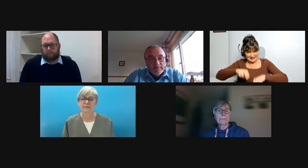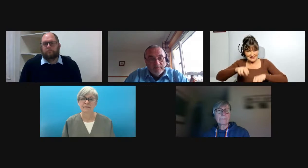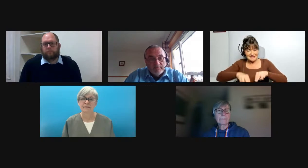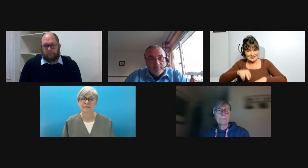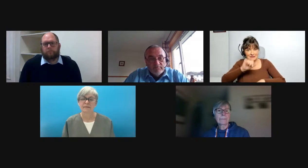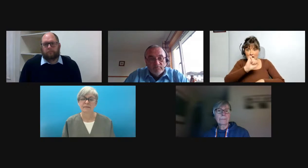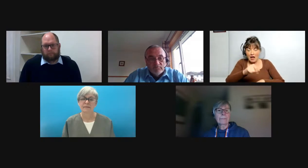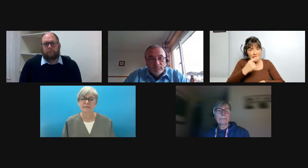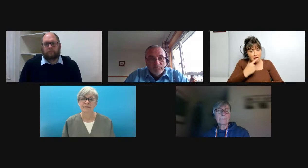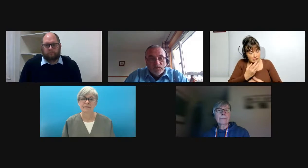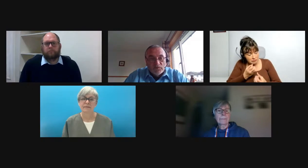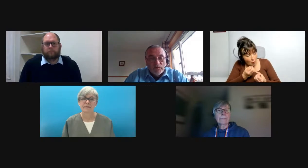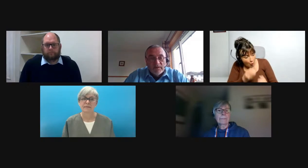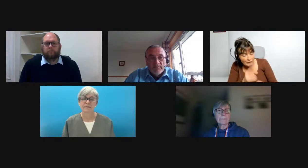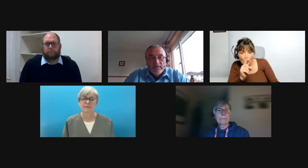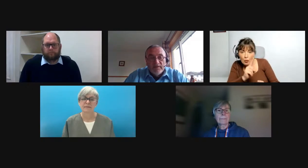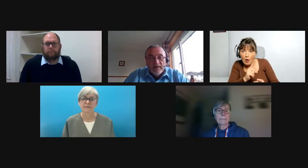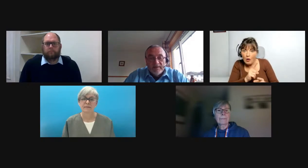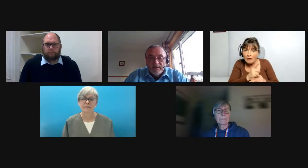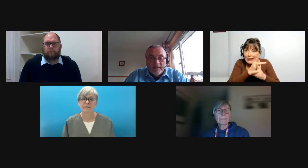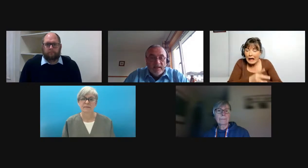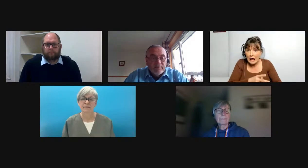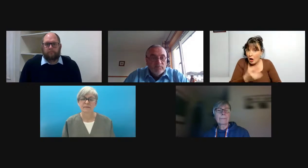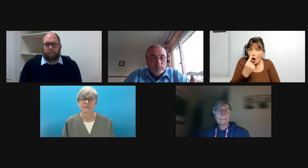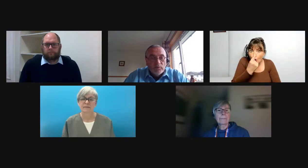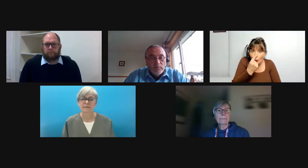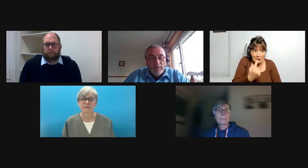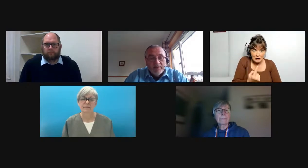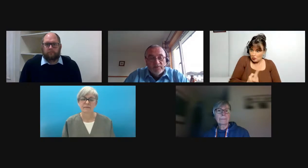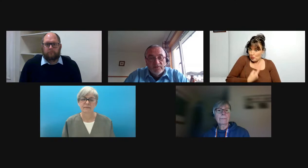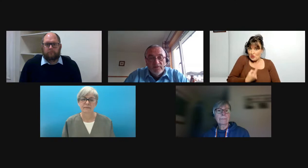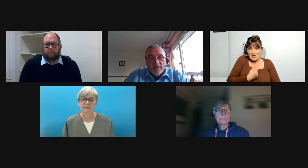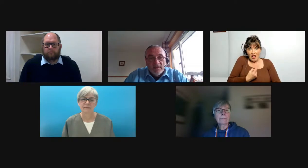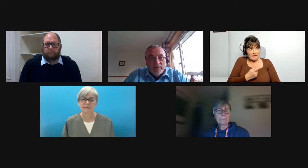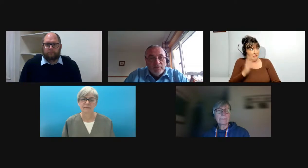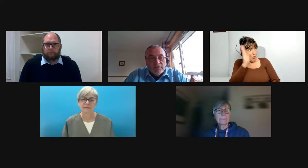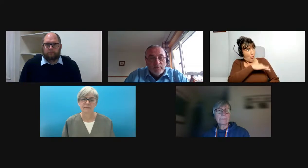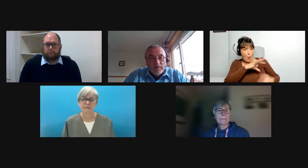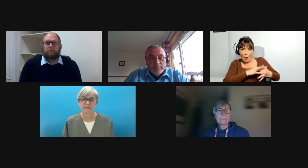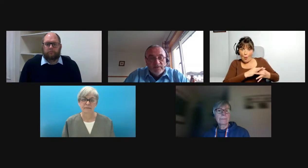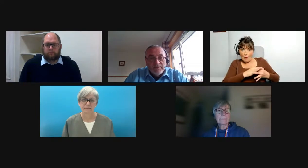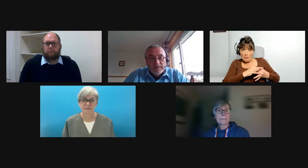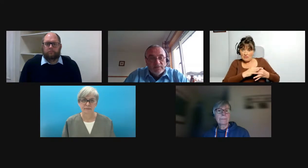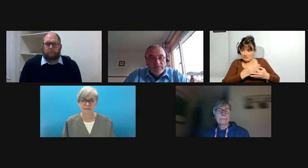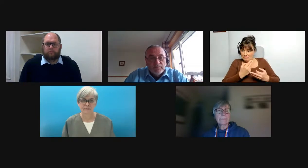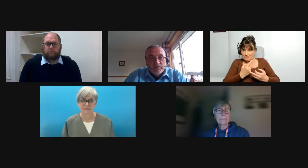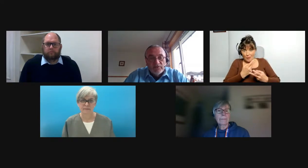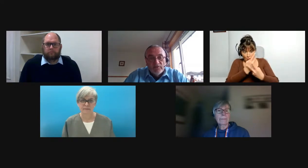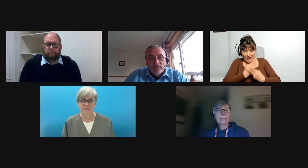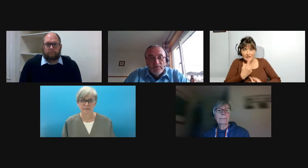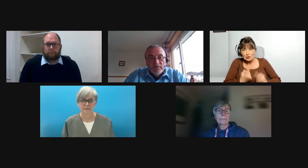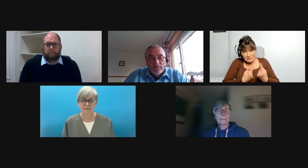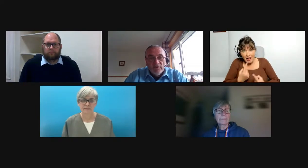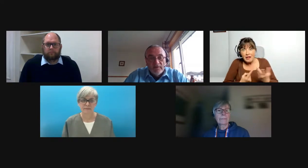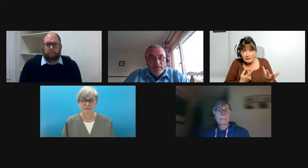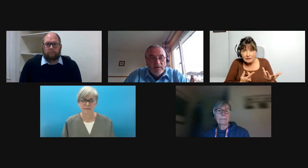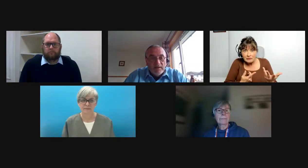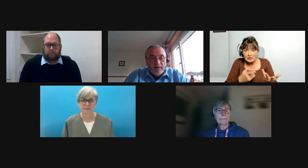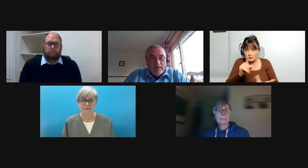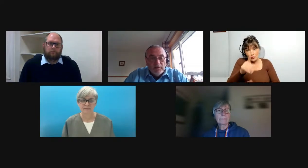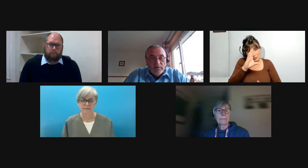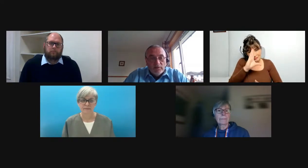self-care. So it can be, and again, going back to, it's coming up to Easter, so make sure that you